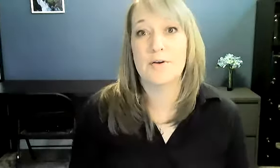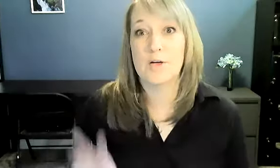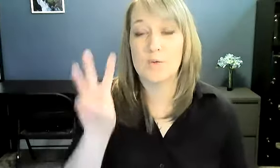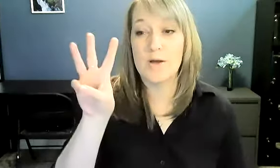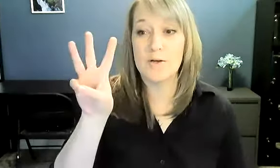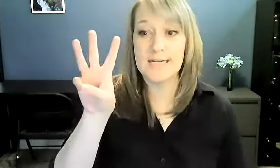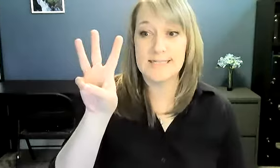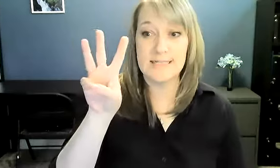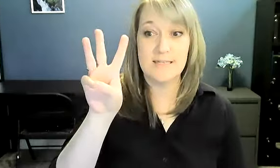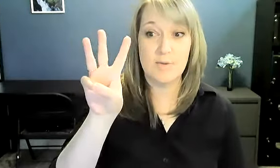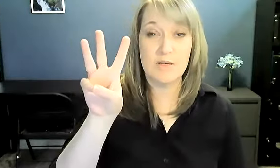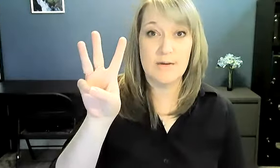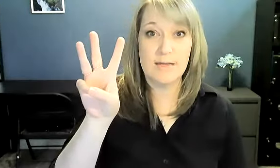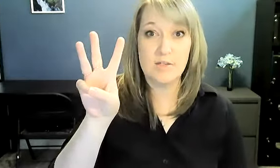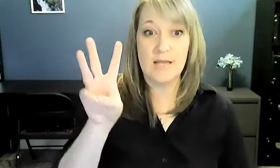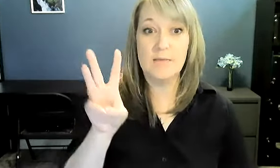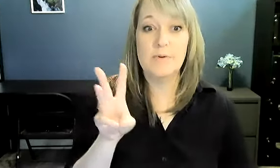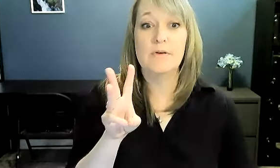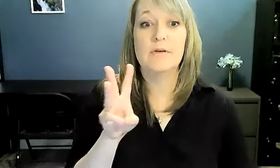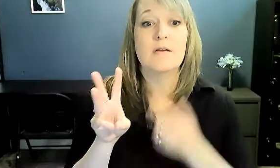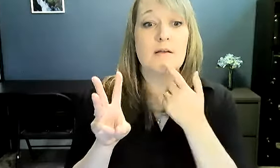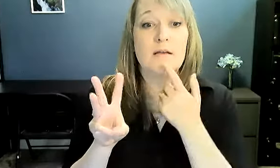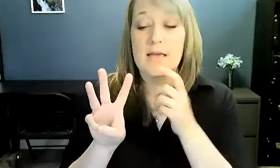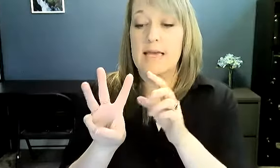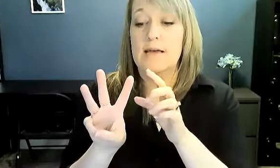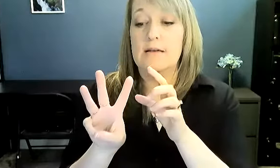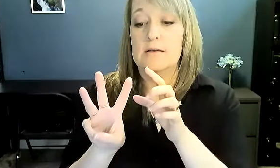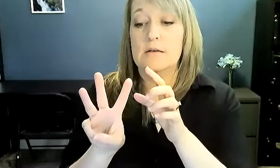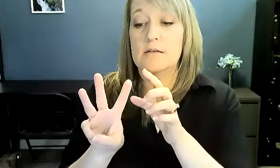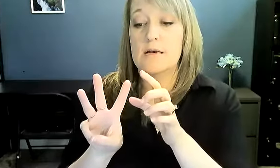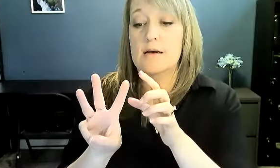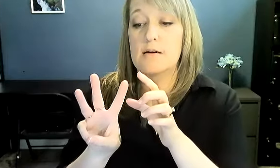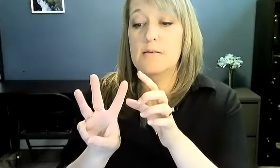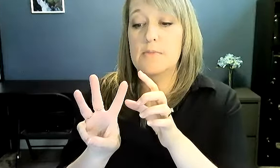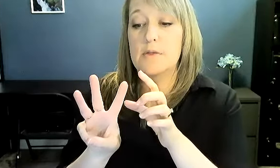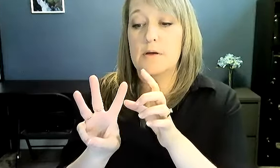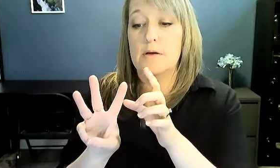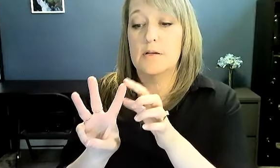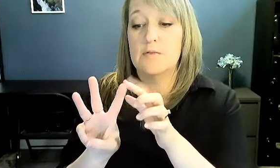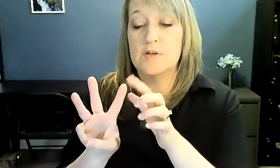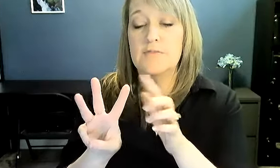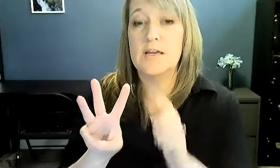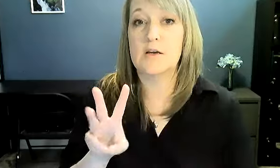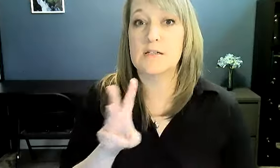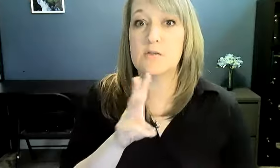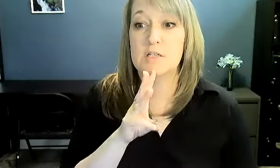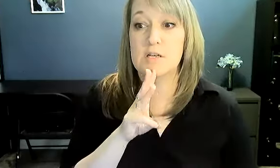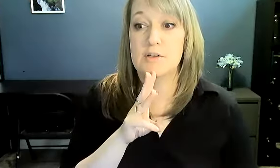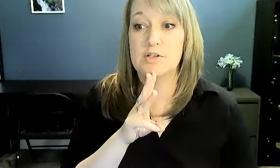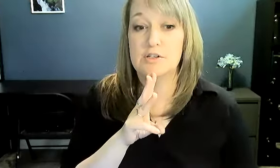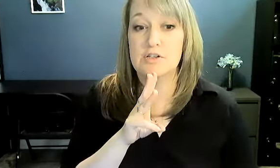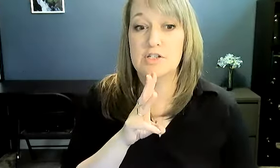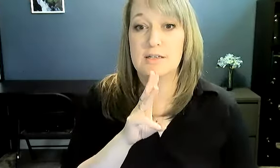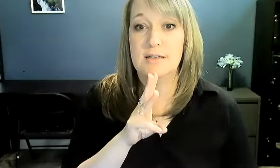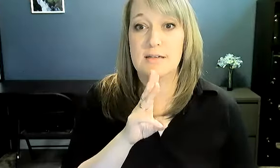Water. Water is a W hand shape, and your first finger is going to touch your chin. That's